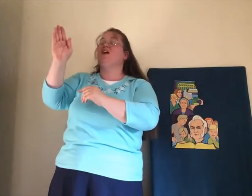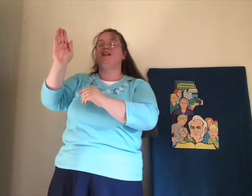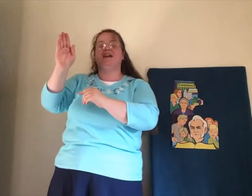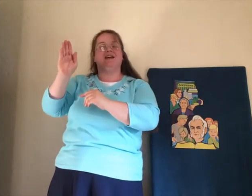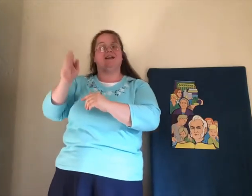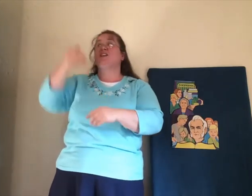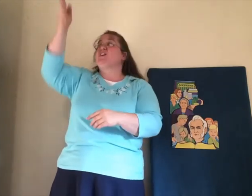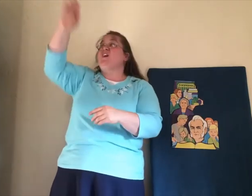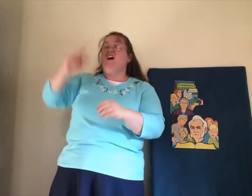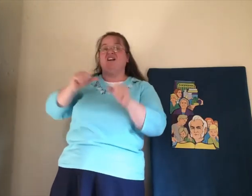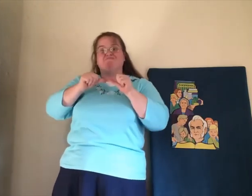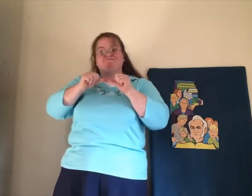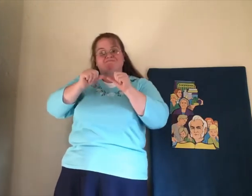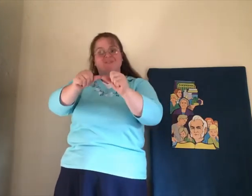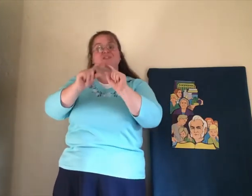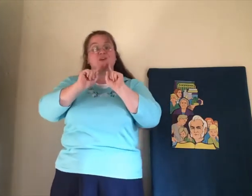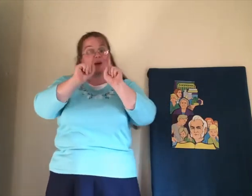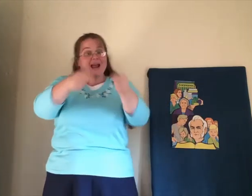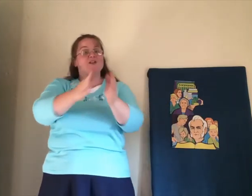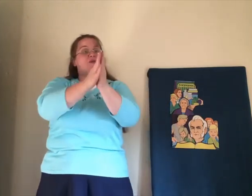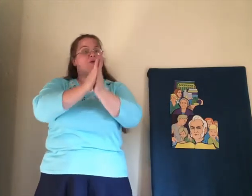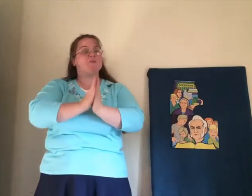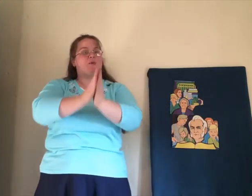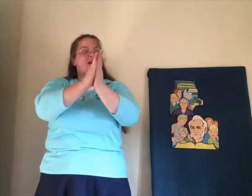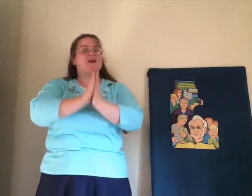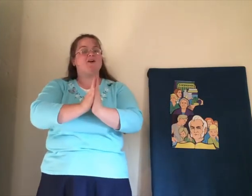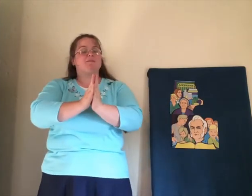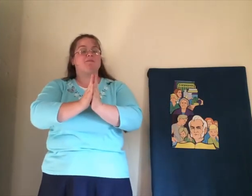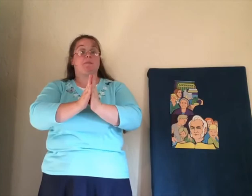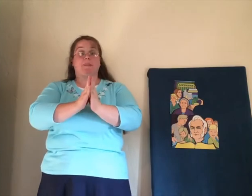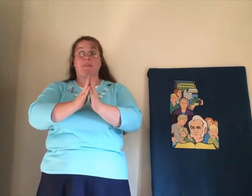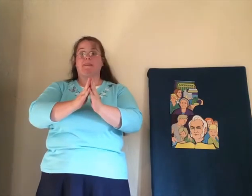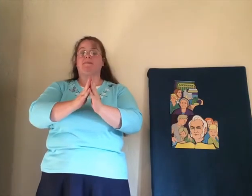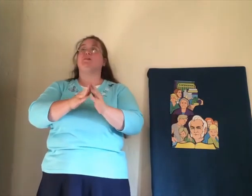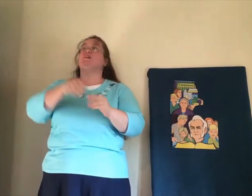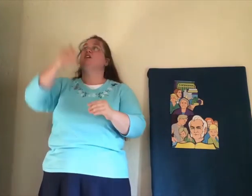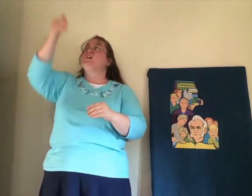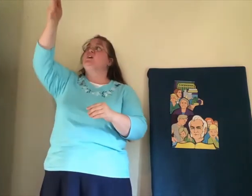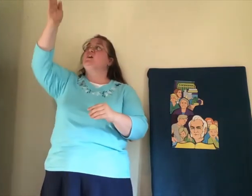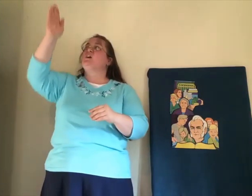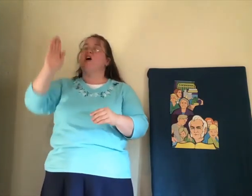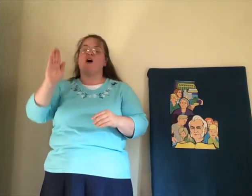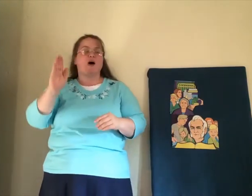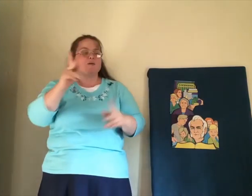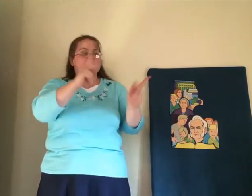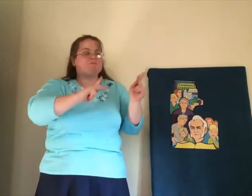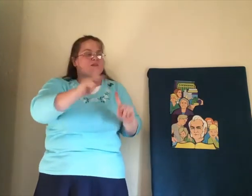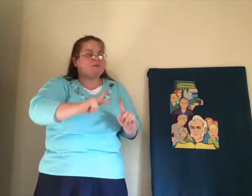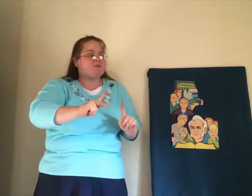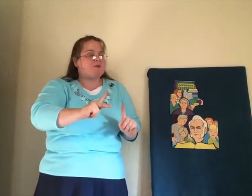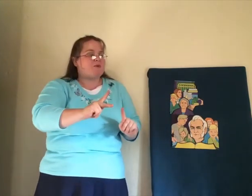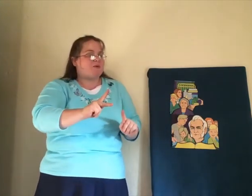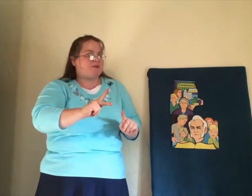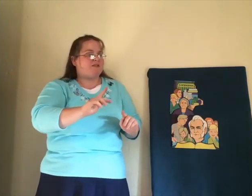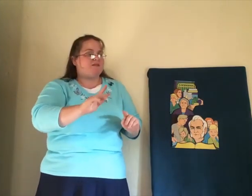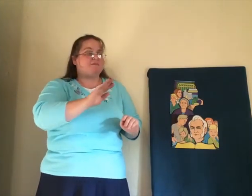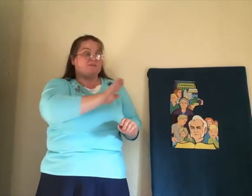So George and all the workers continued to ask God for the things that they needed. And God continued to answer the prayers.